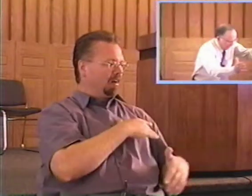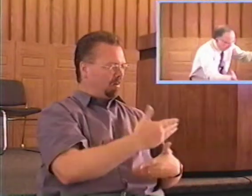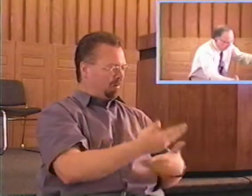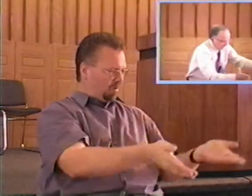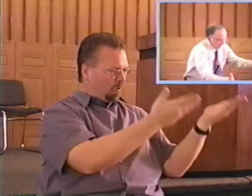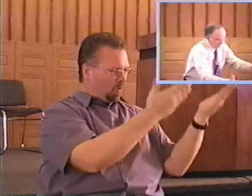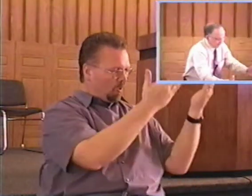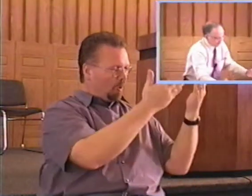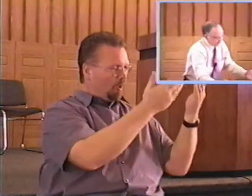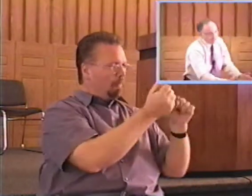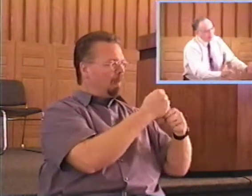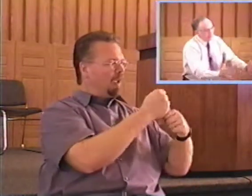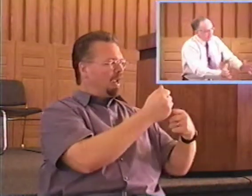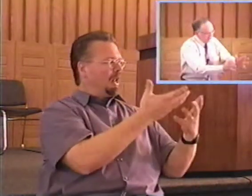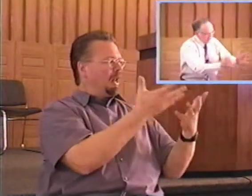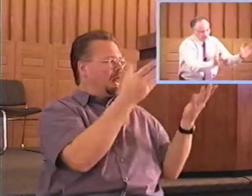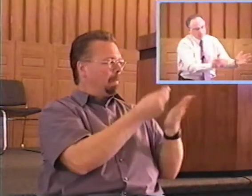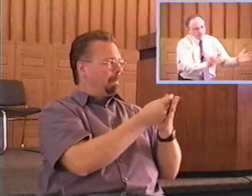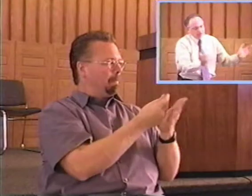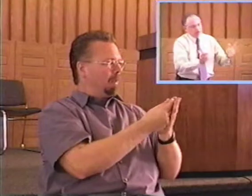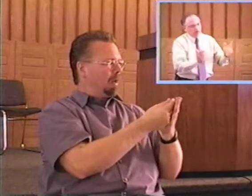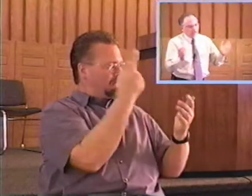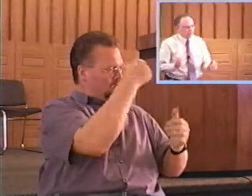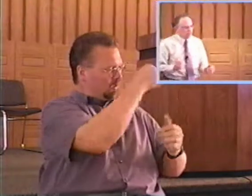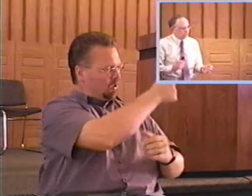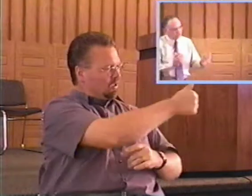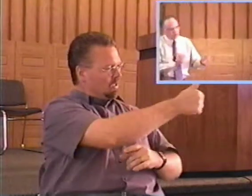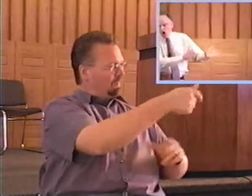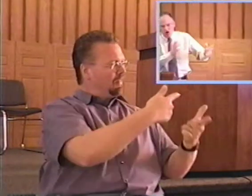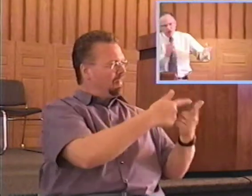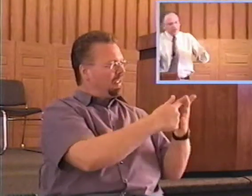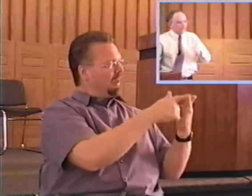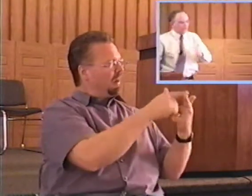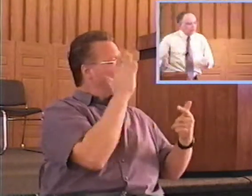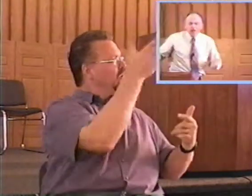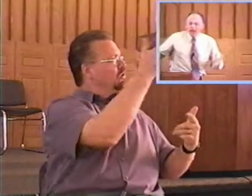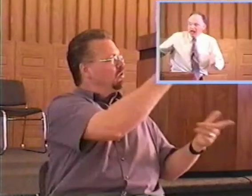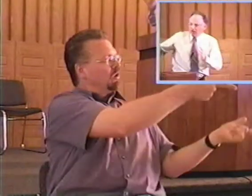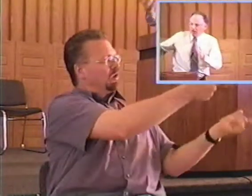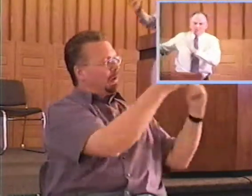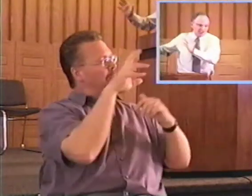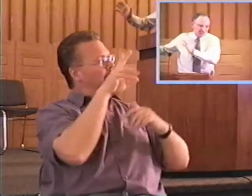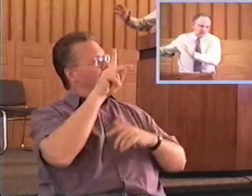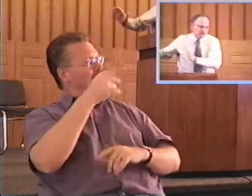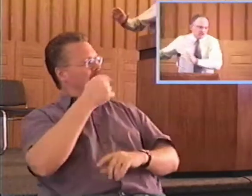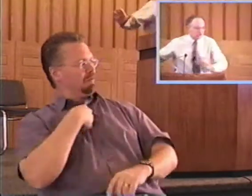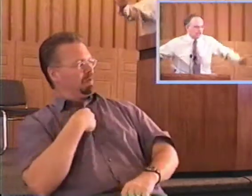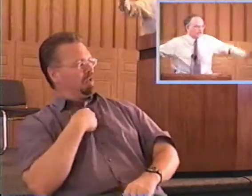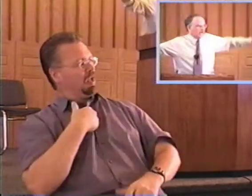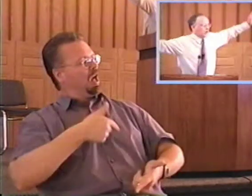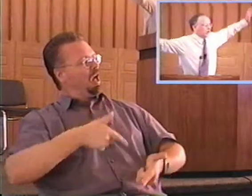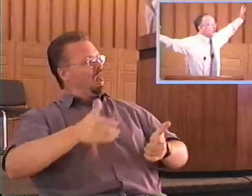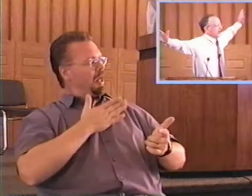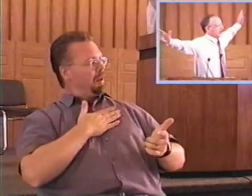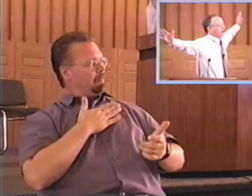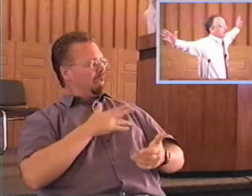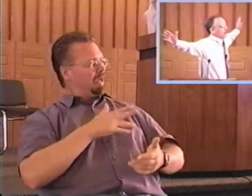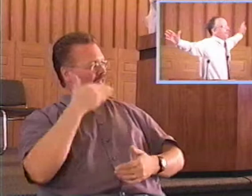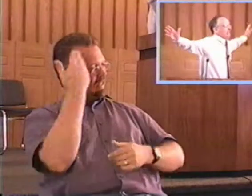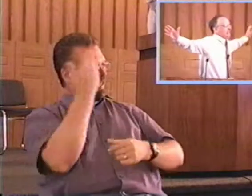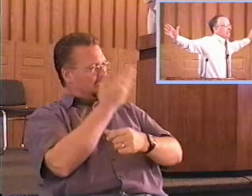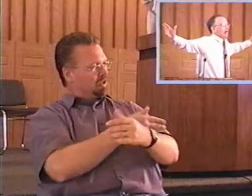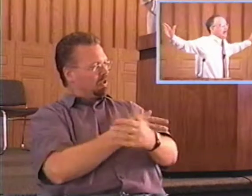big pile of money for yourself. And then someday you can come to Jesus. Oh, yeah, do it. I'll let my son just stand here.